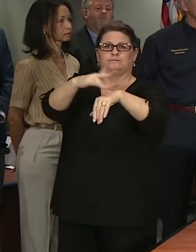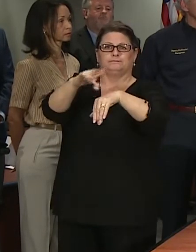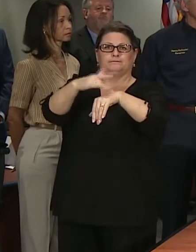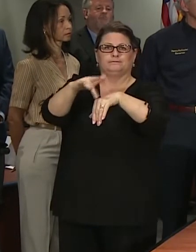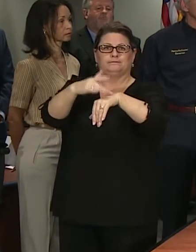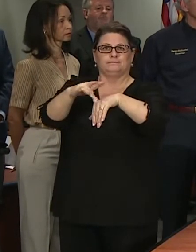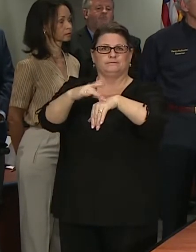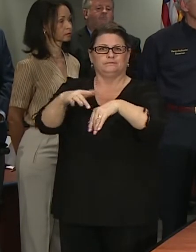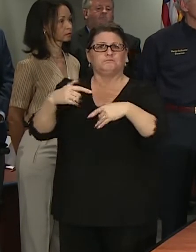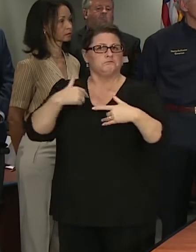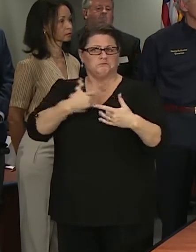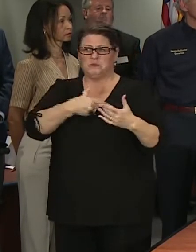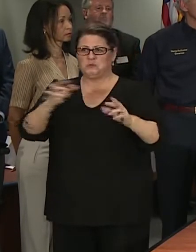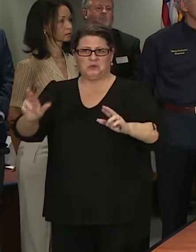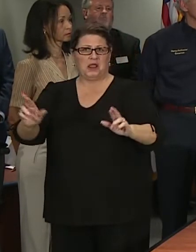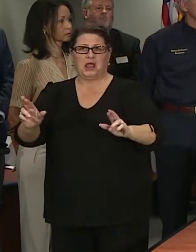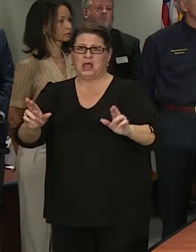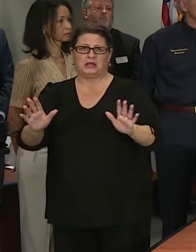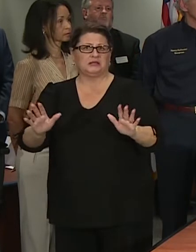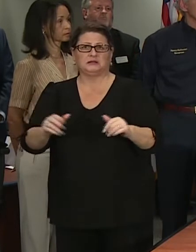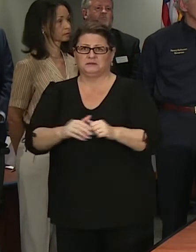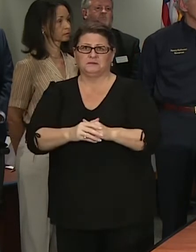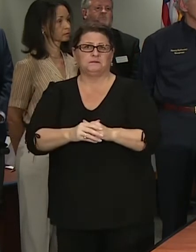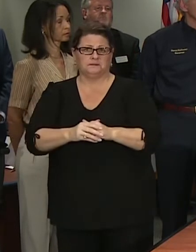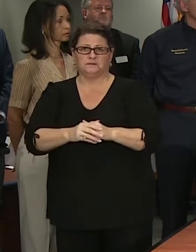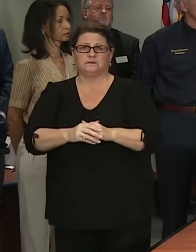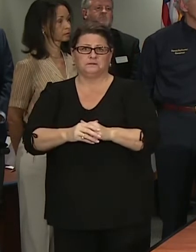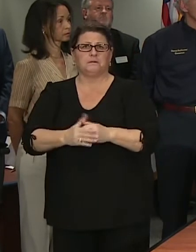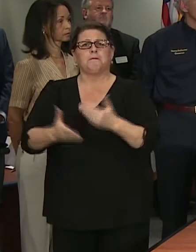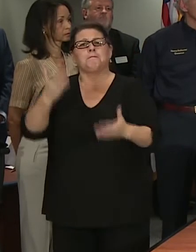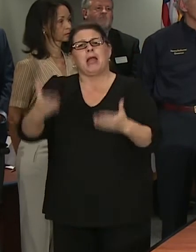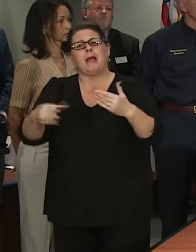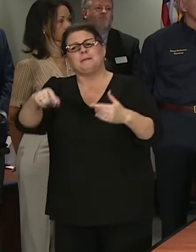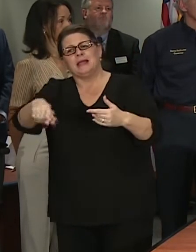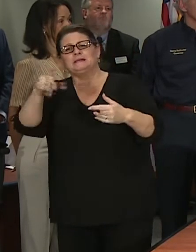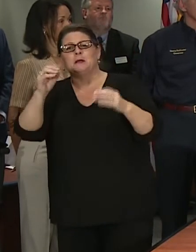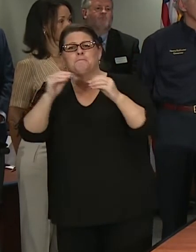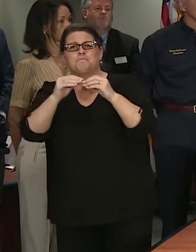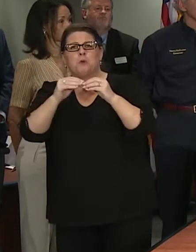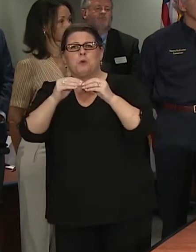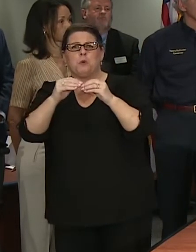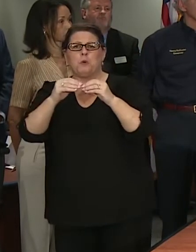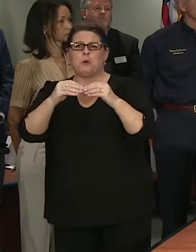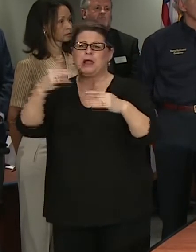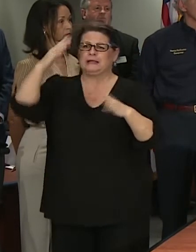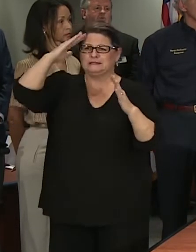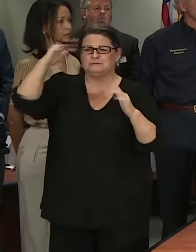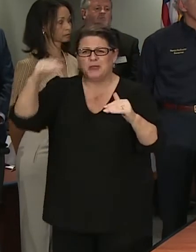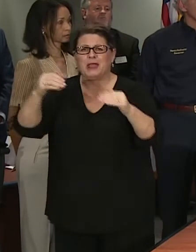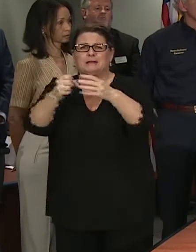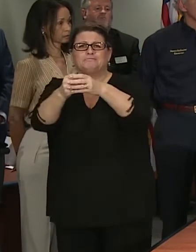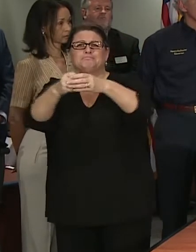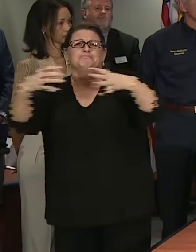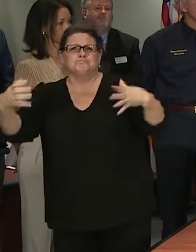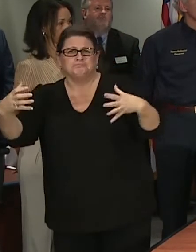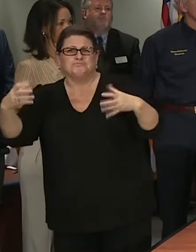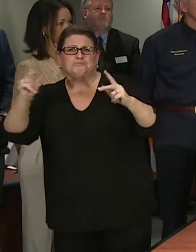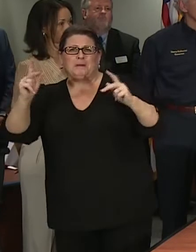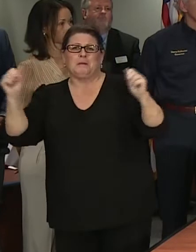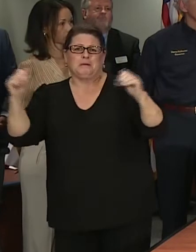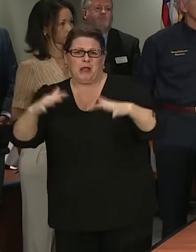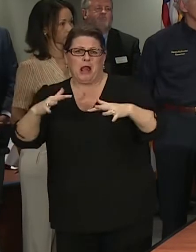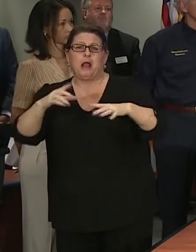operations, we are ready to surge. This one may be a little deeper and a little greater of a surge than usual, but we are